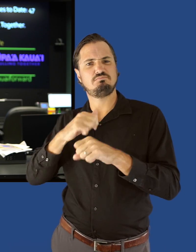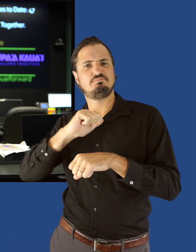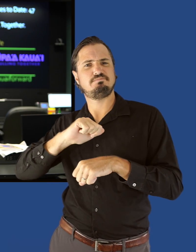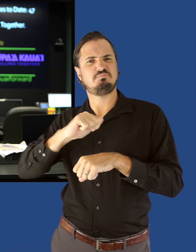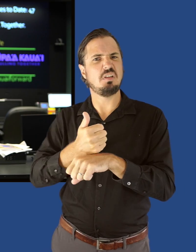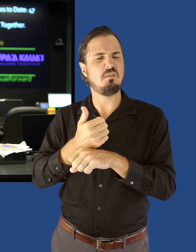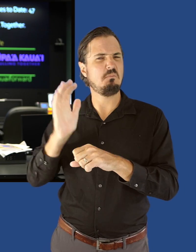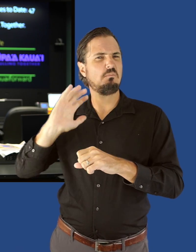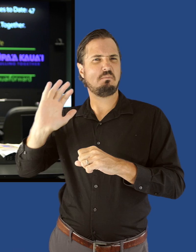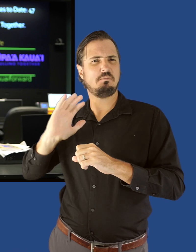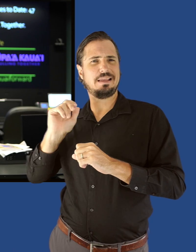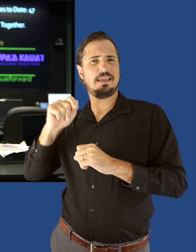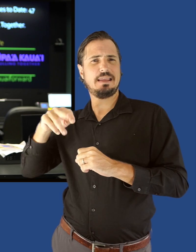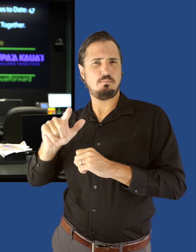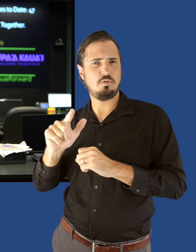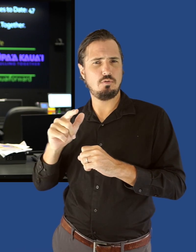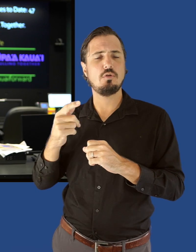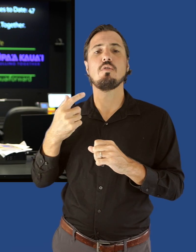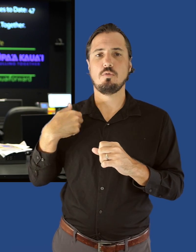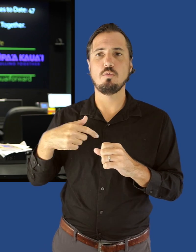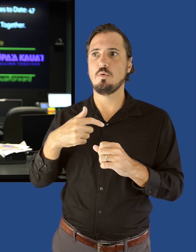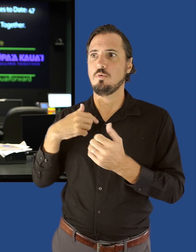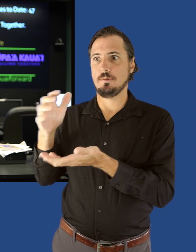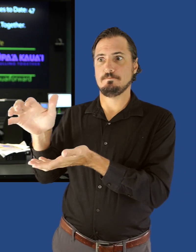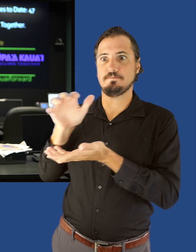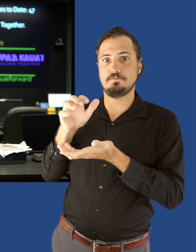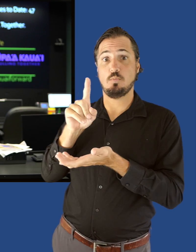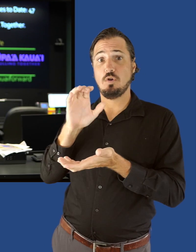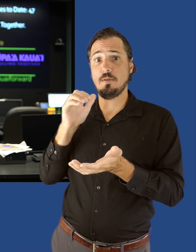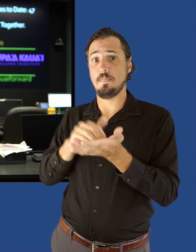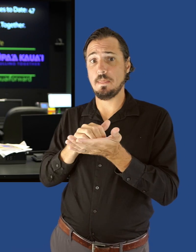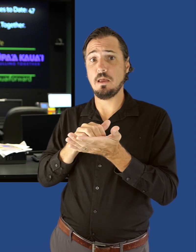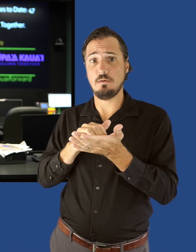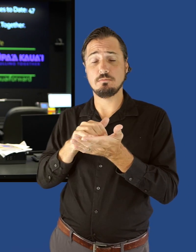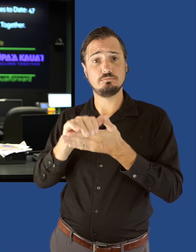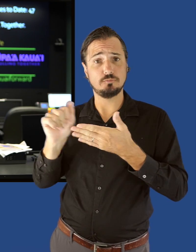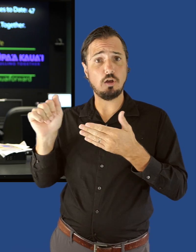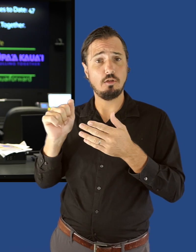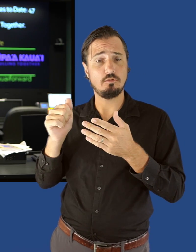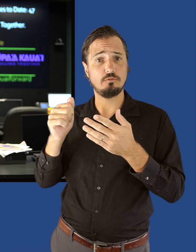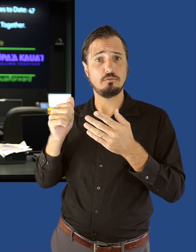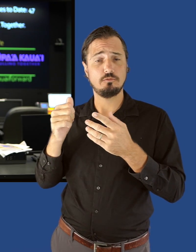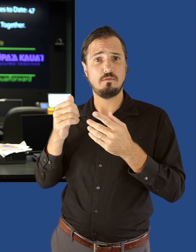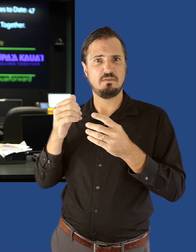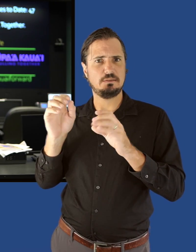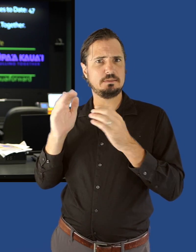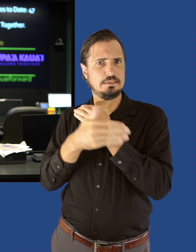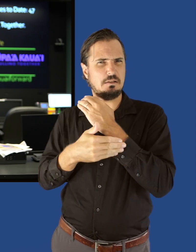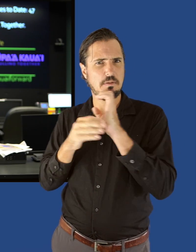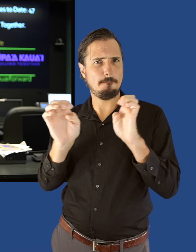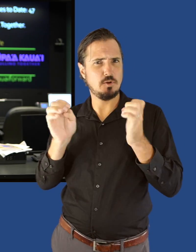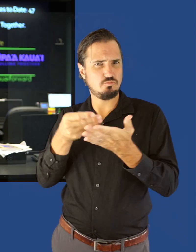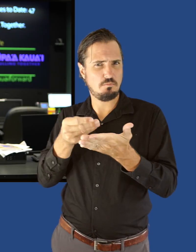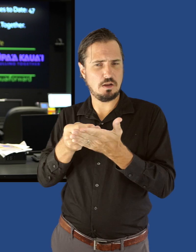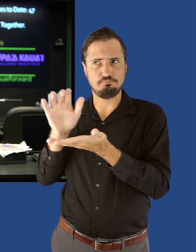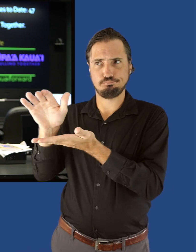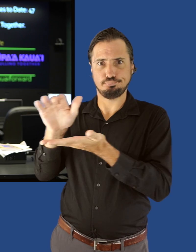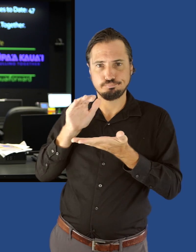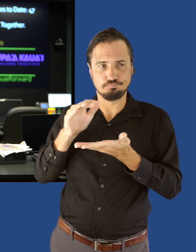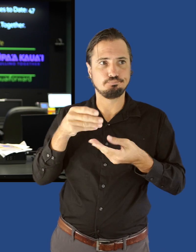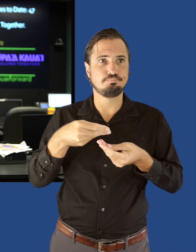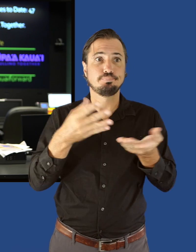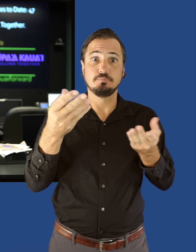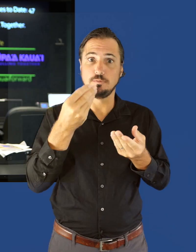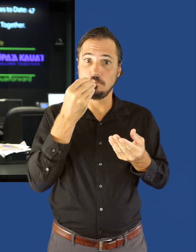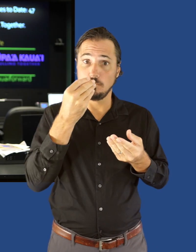started in April, utilizing roughly $100,000 of the county's emergency funding. We partnered with the Hawaii Food Bank